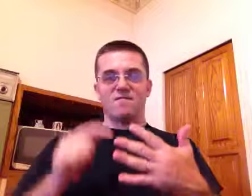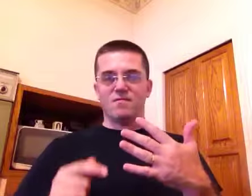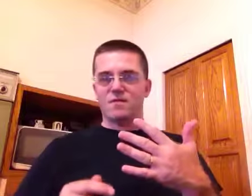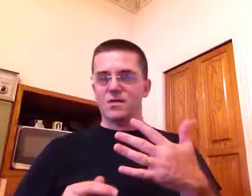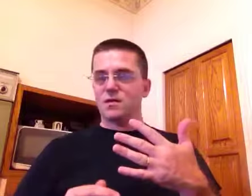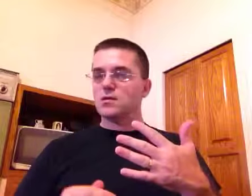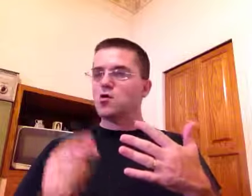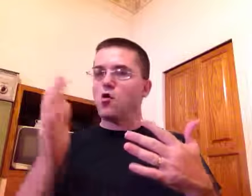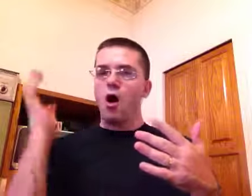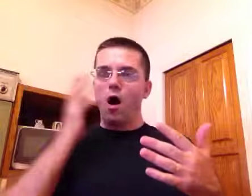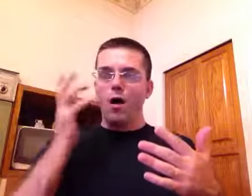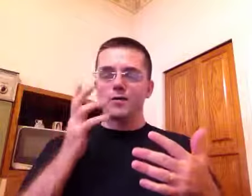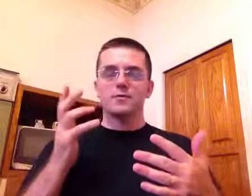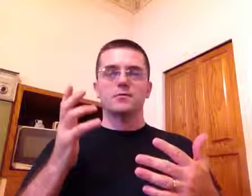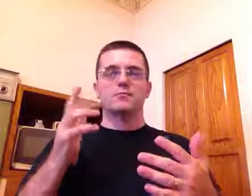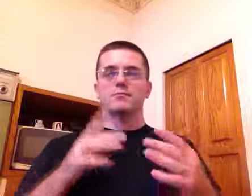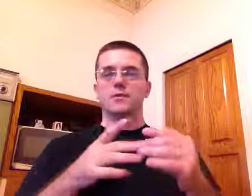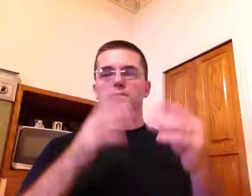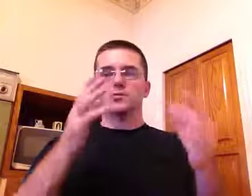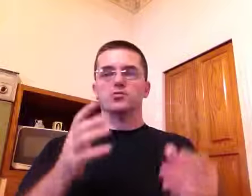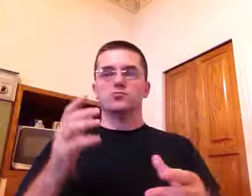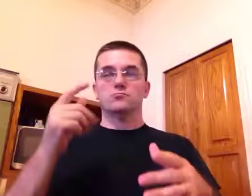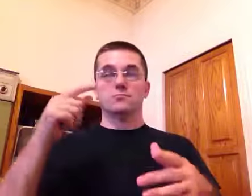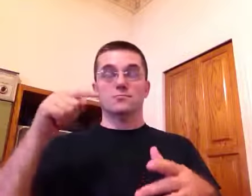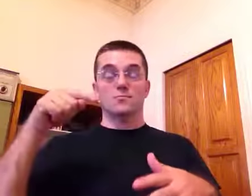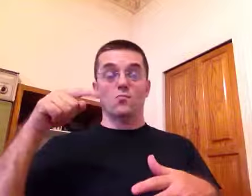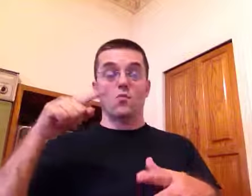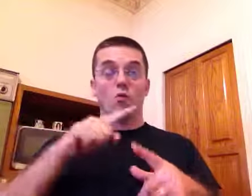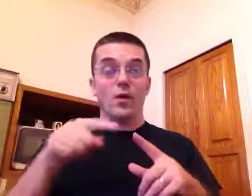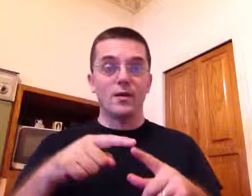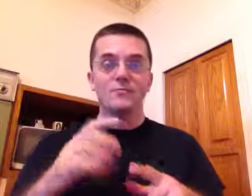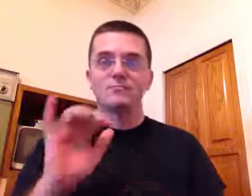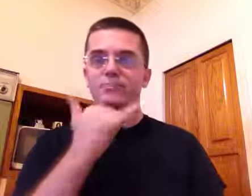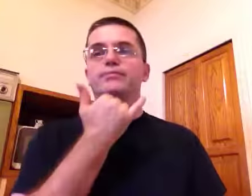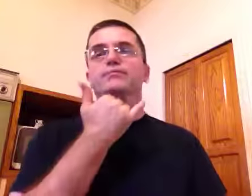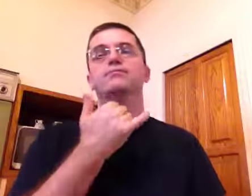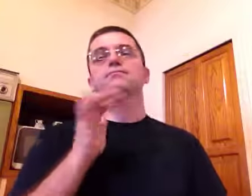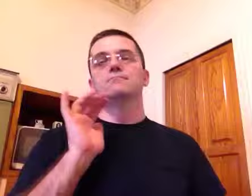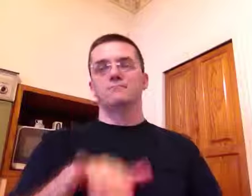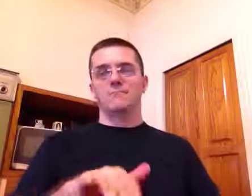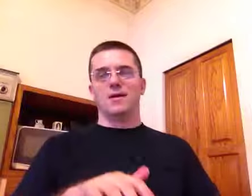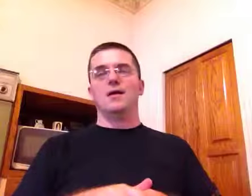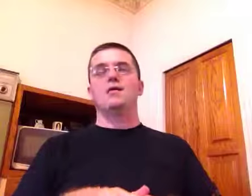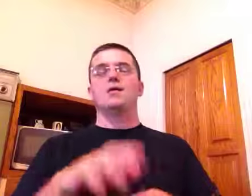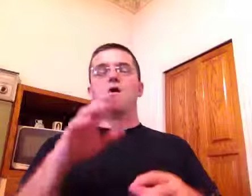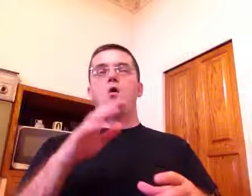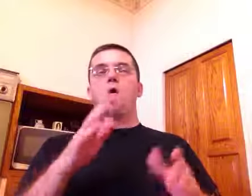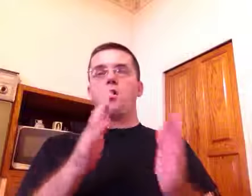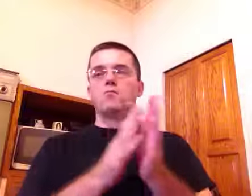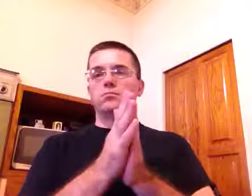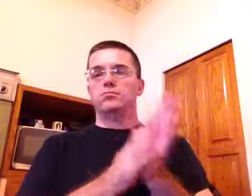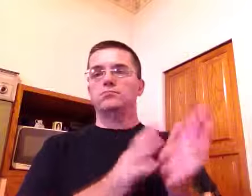Times of Chaos. Ooh, that's important. The number to get tickets there, same as always,